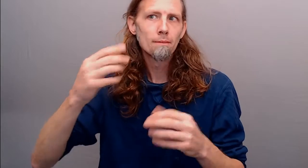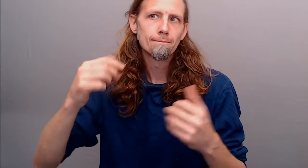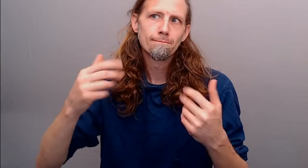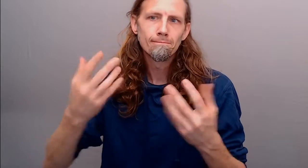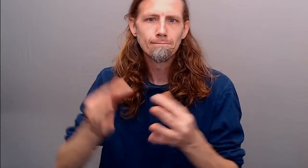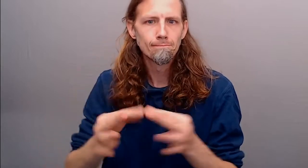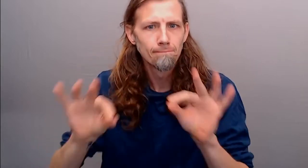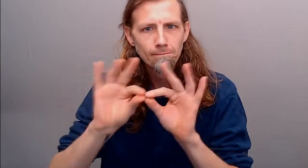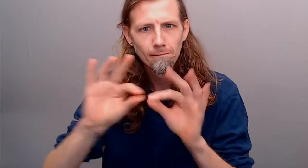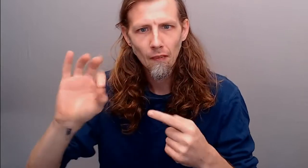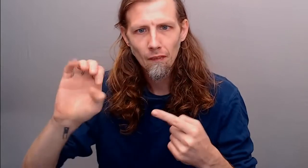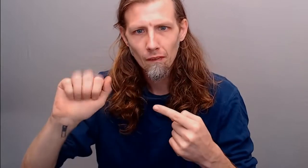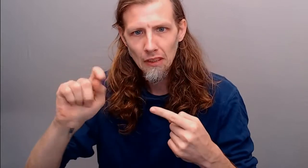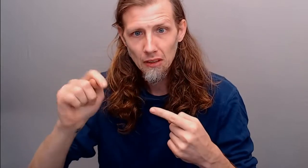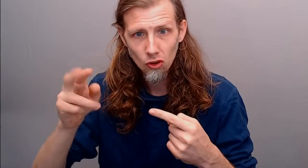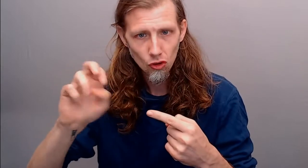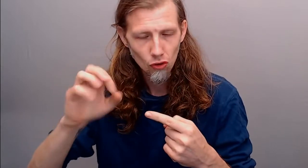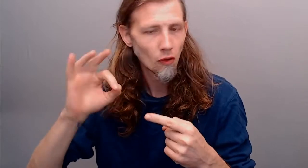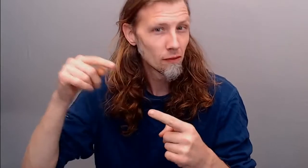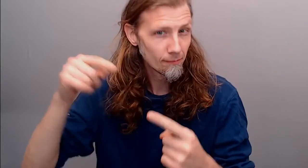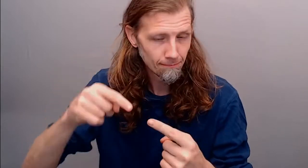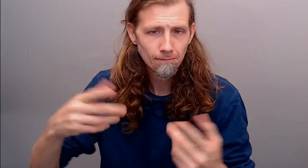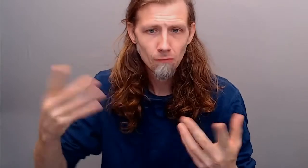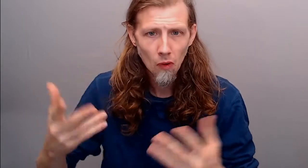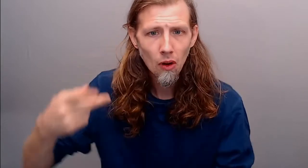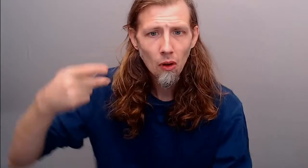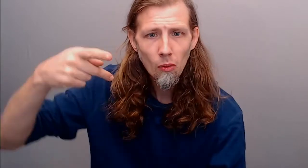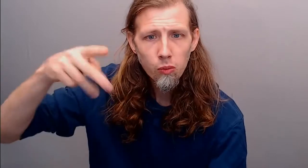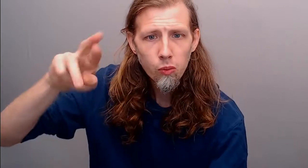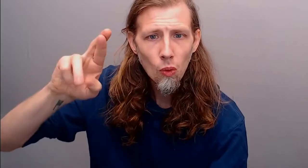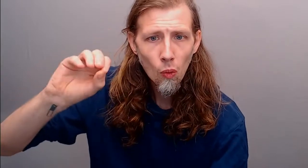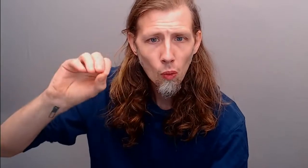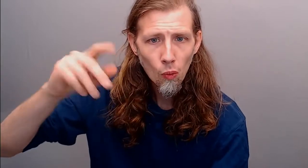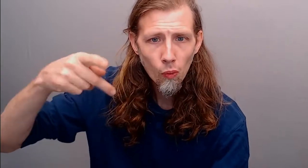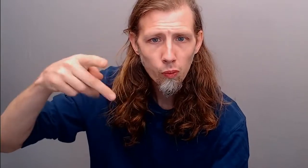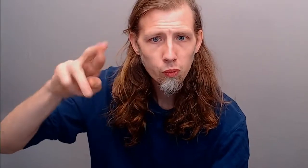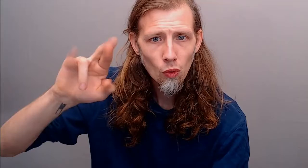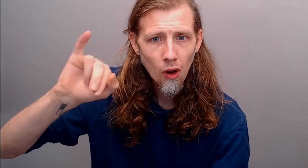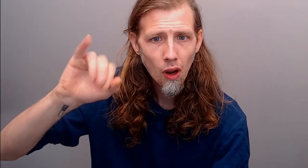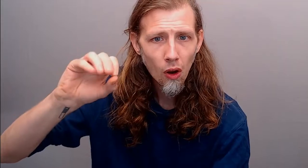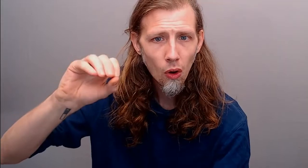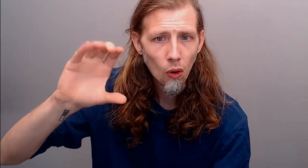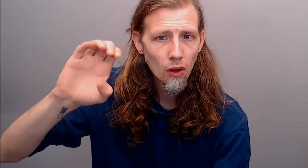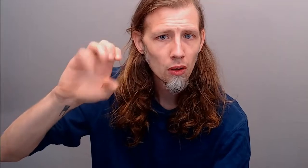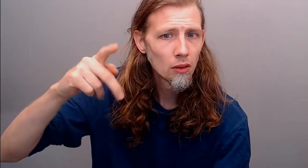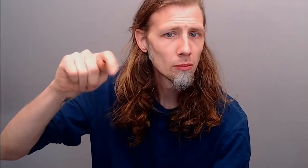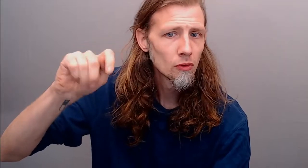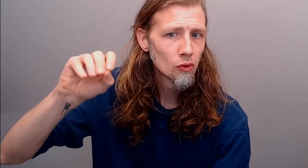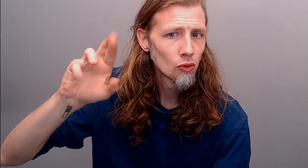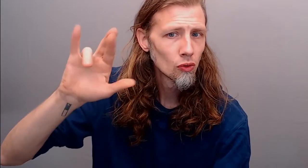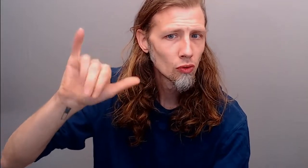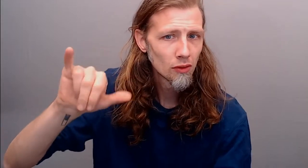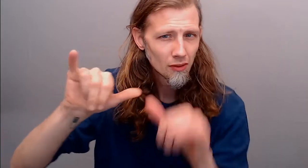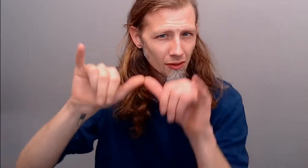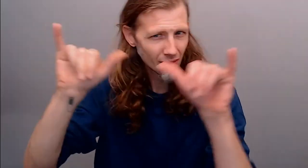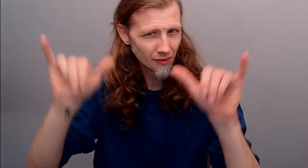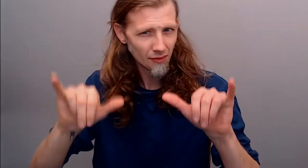the proprioceptive system. This system is what allows us to navigate our world, to